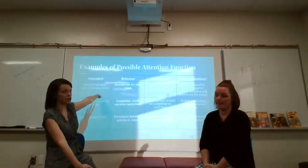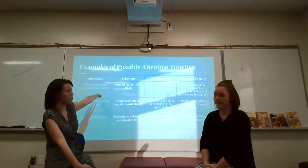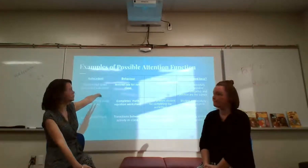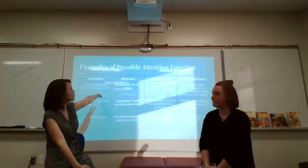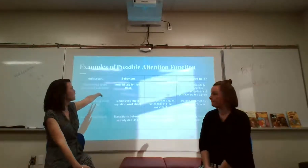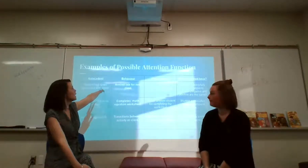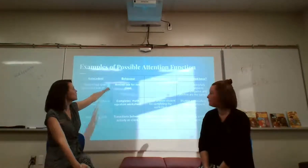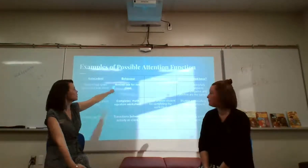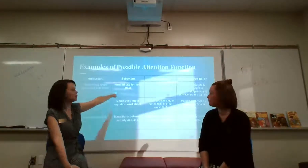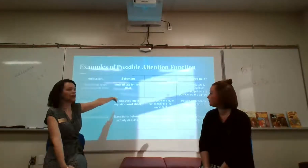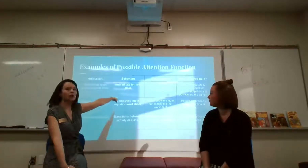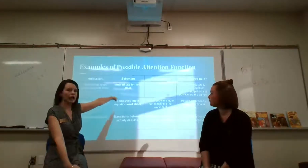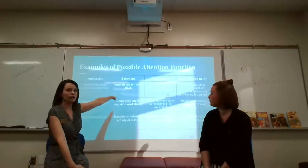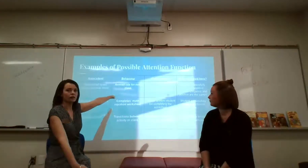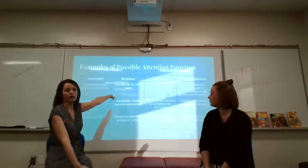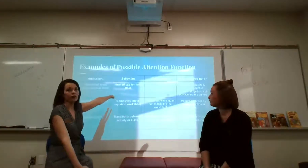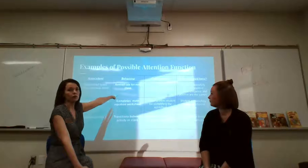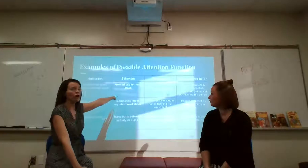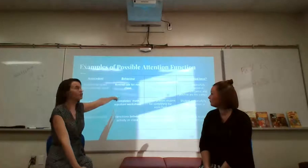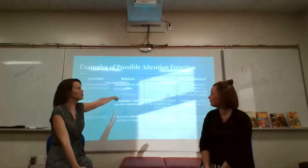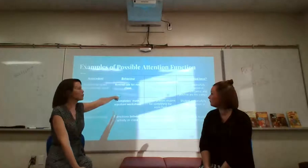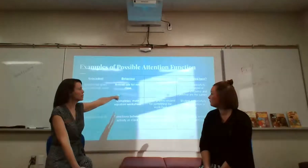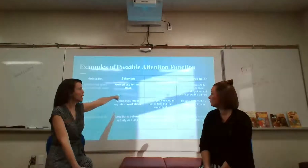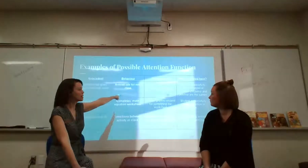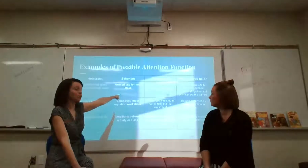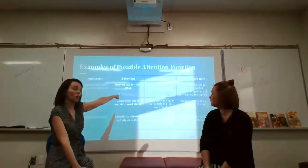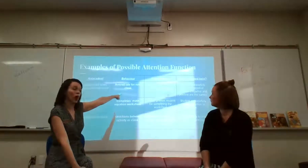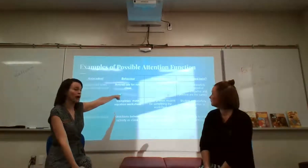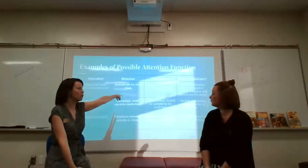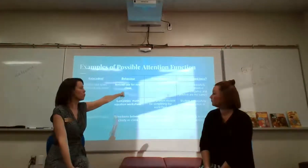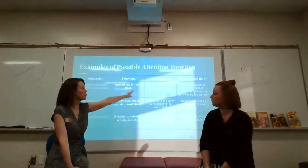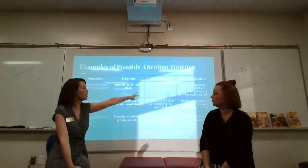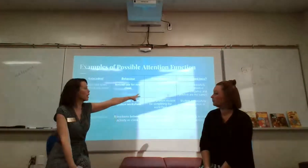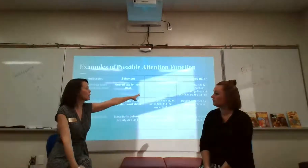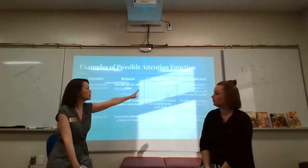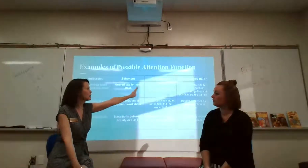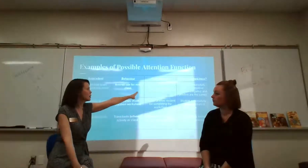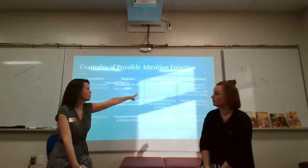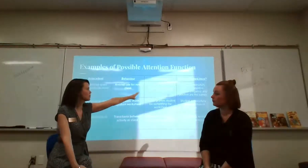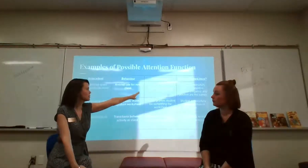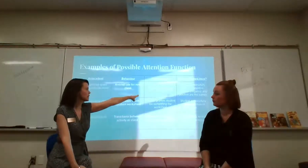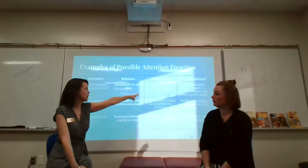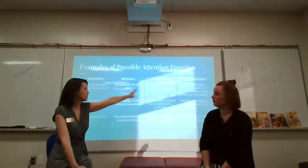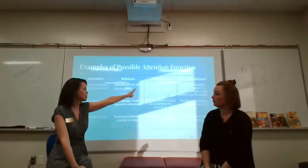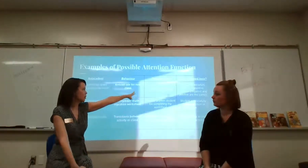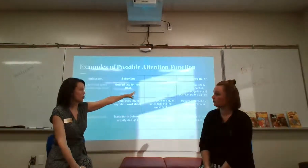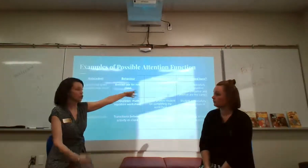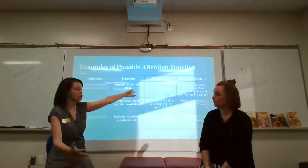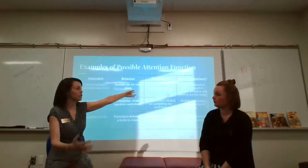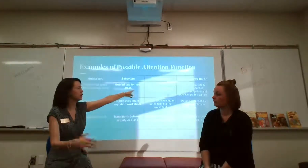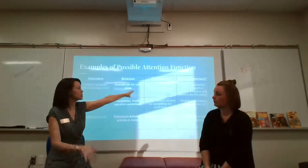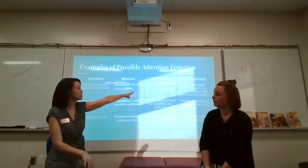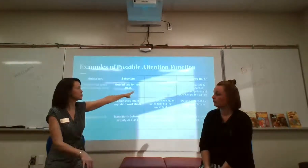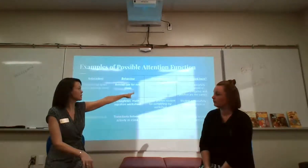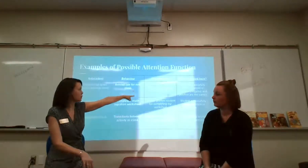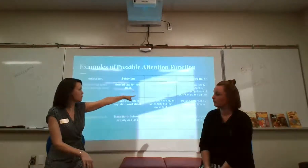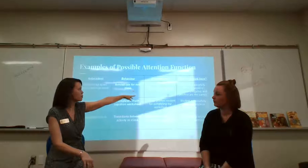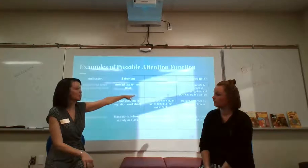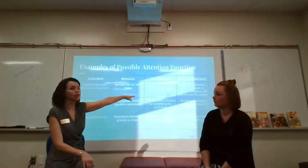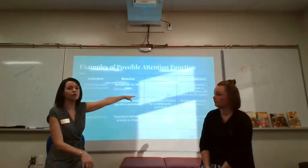condition. Then they arrive late for class. Why? Well, because he gets or she gets specific reprimand from